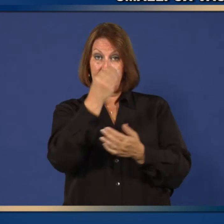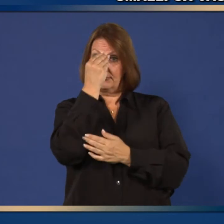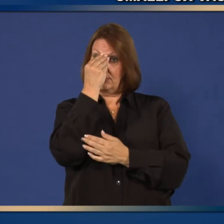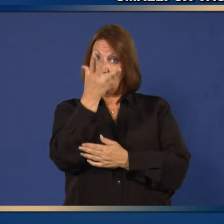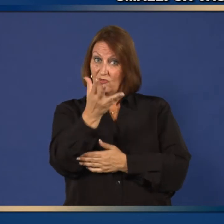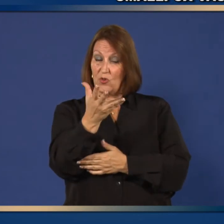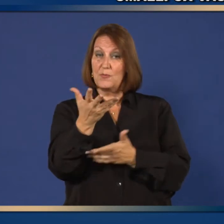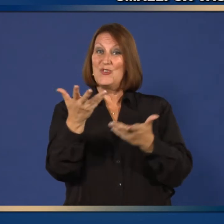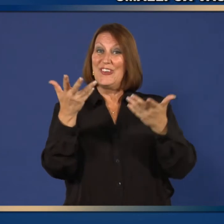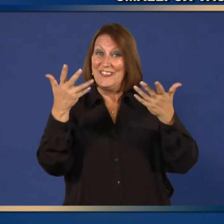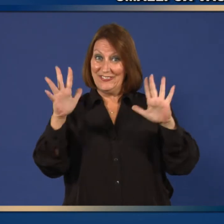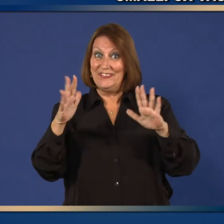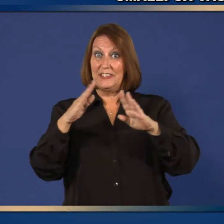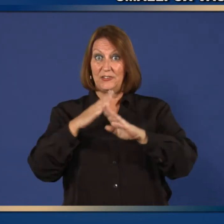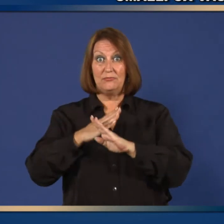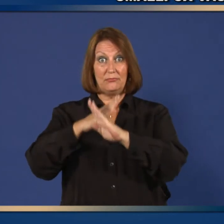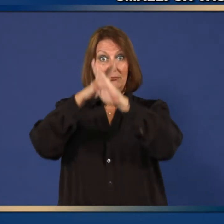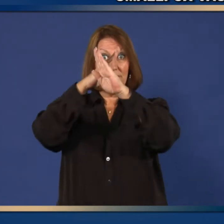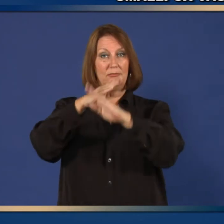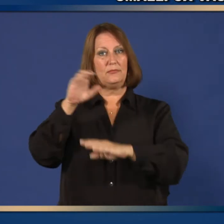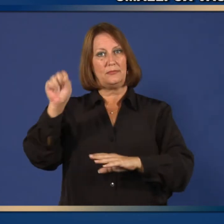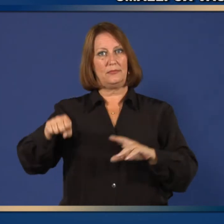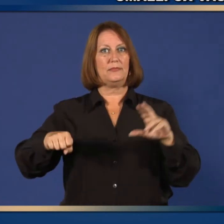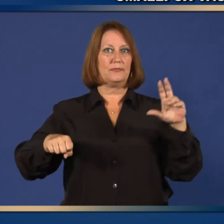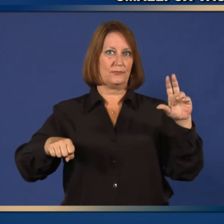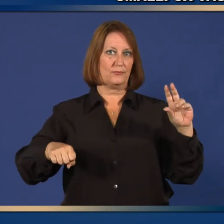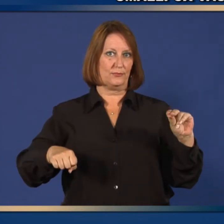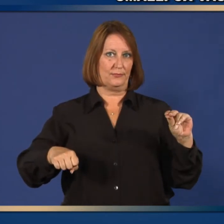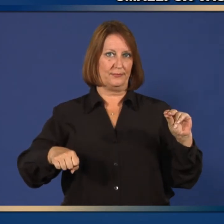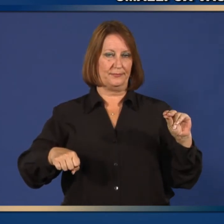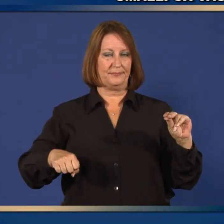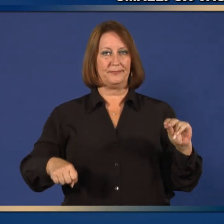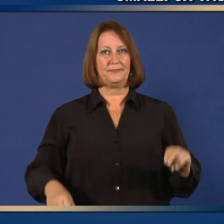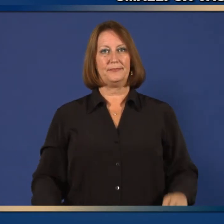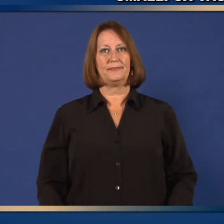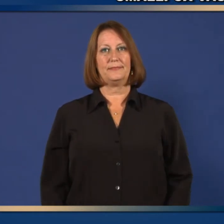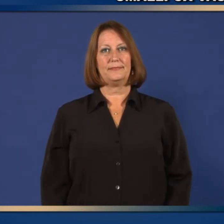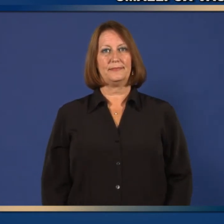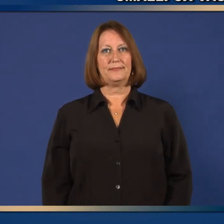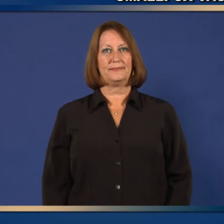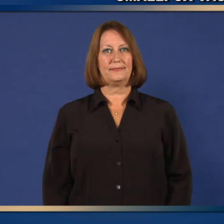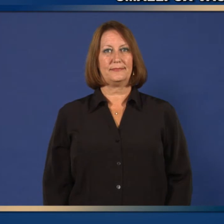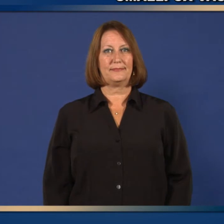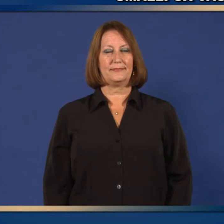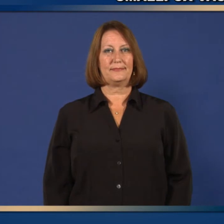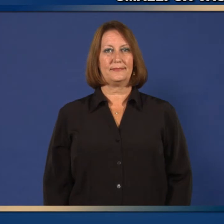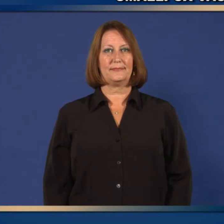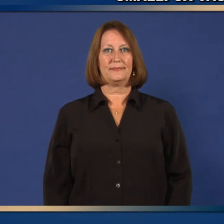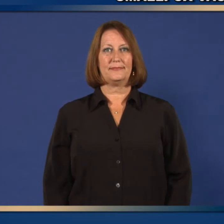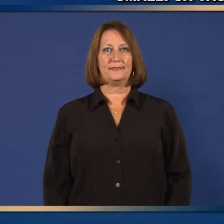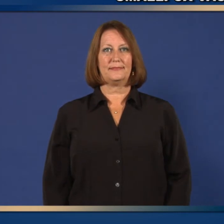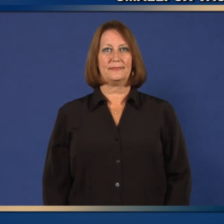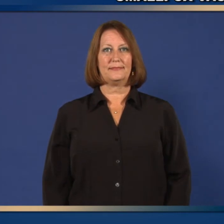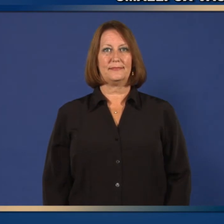provider will tell you if you are or are not considered immune.